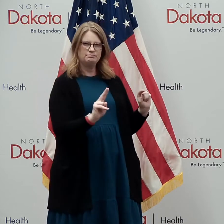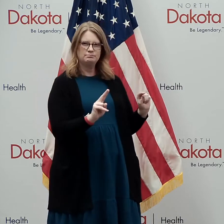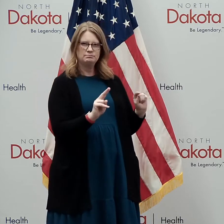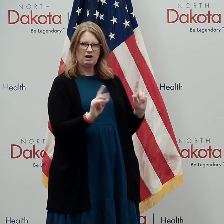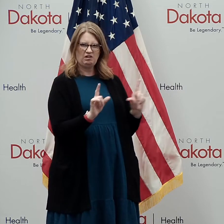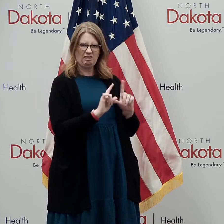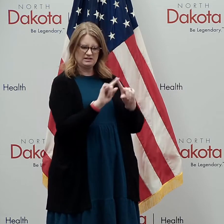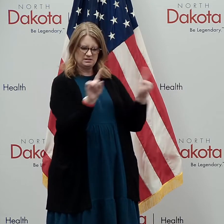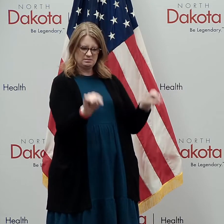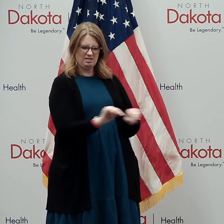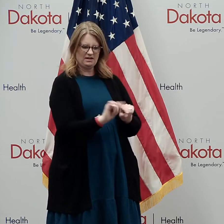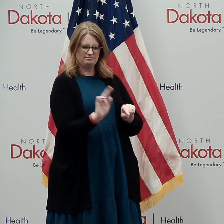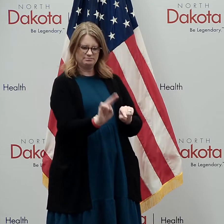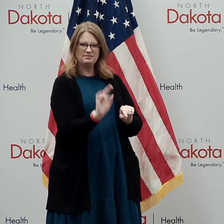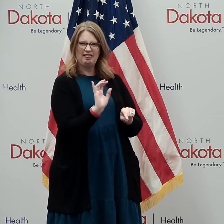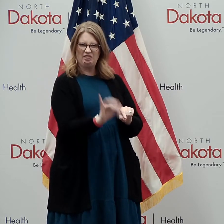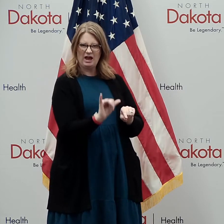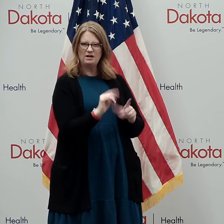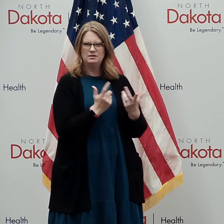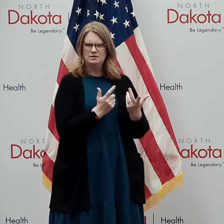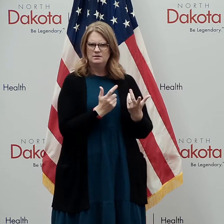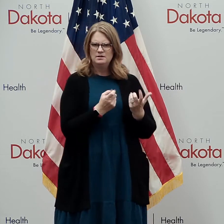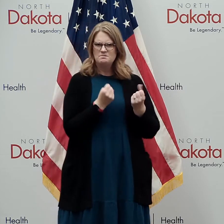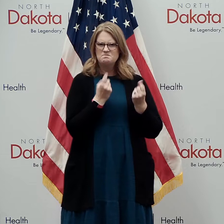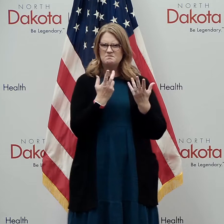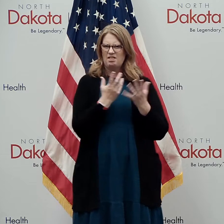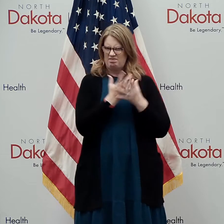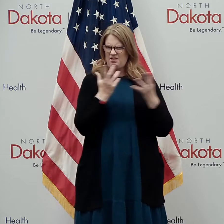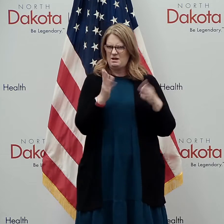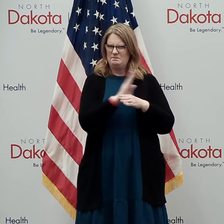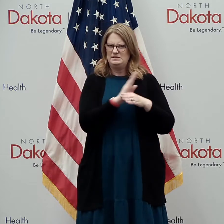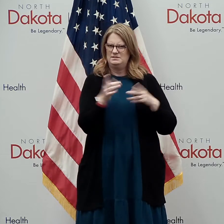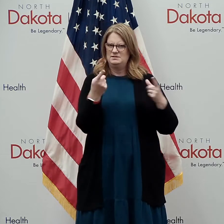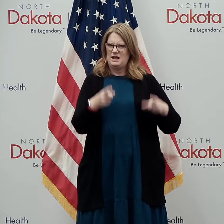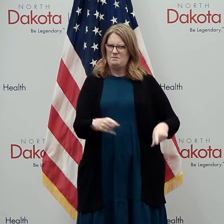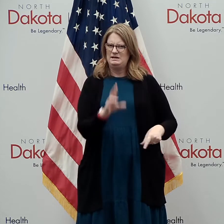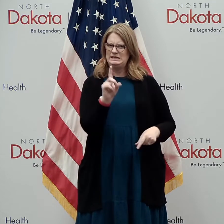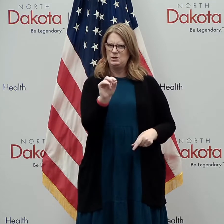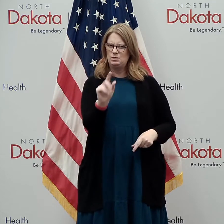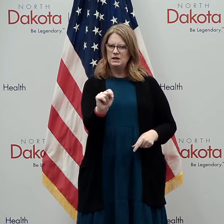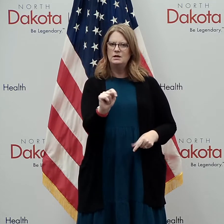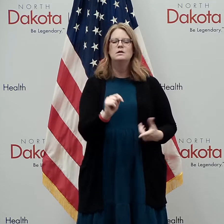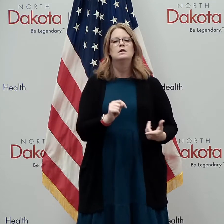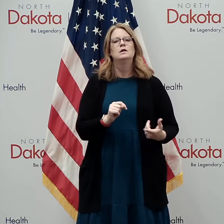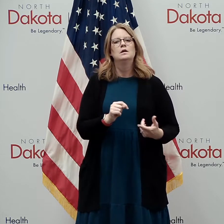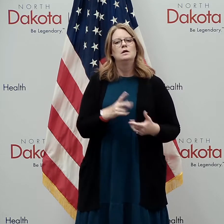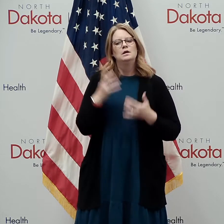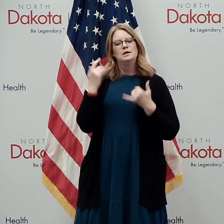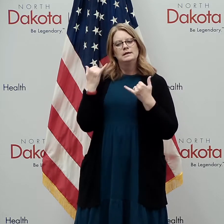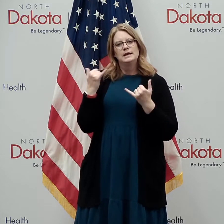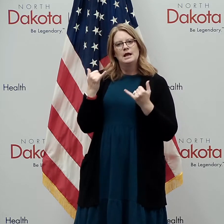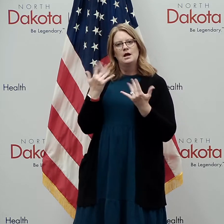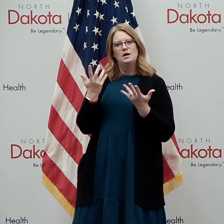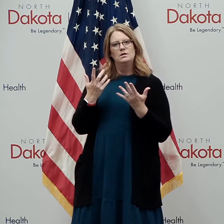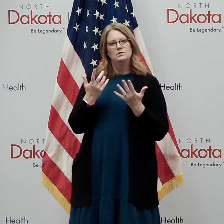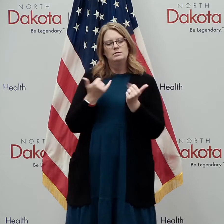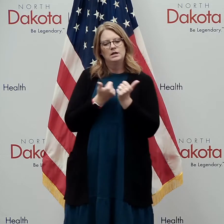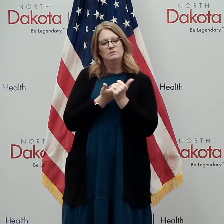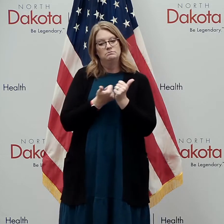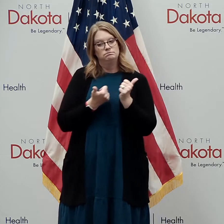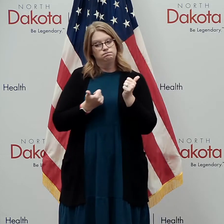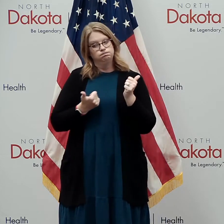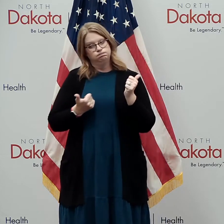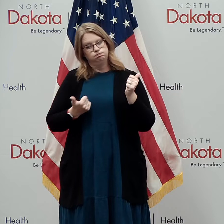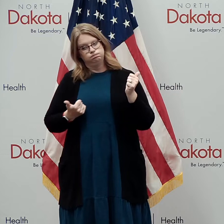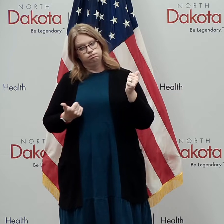go on, really large volumes. But we understood that even as we created a bit of a backlog during